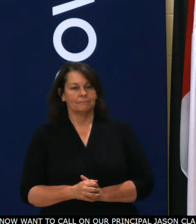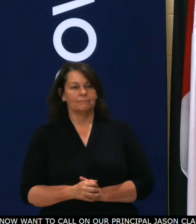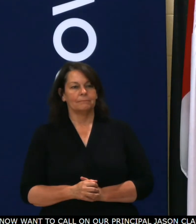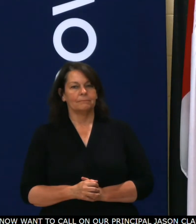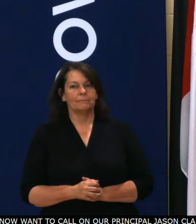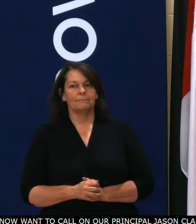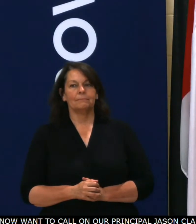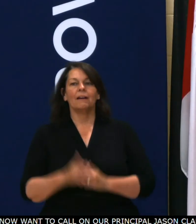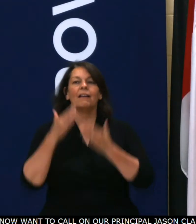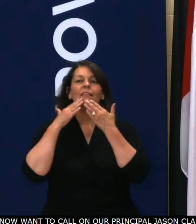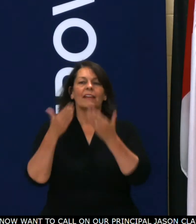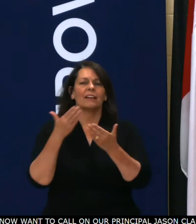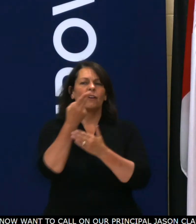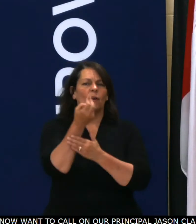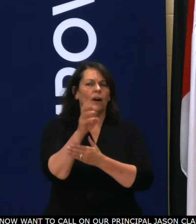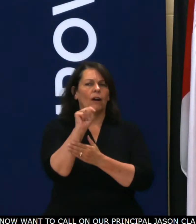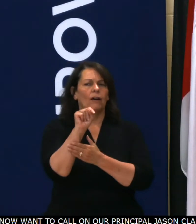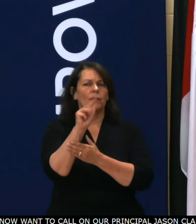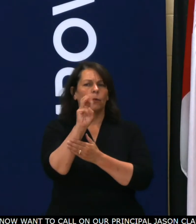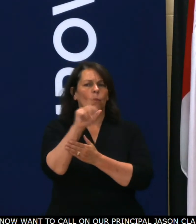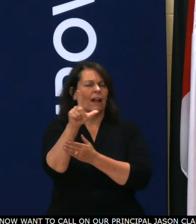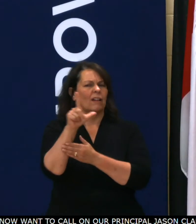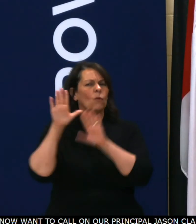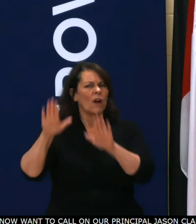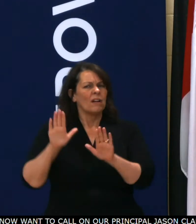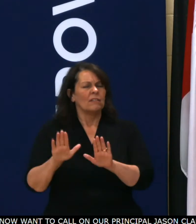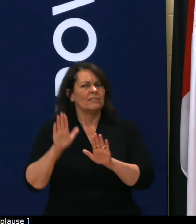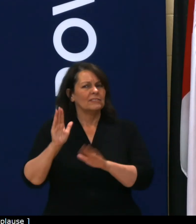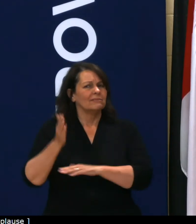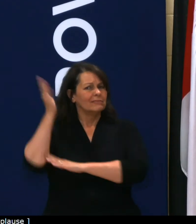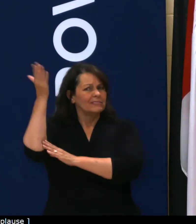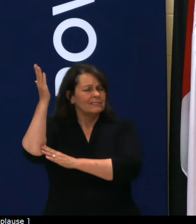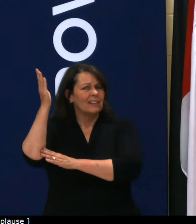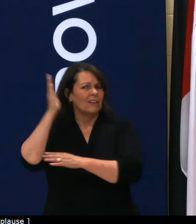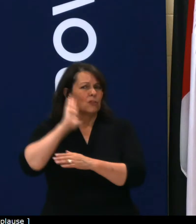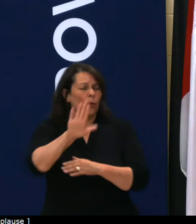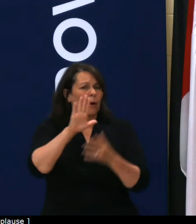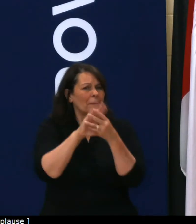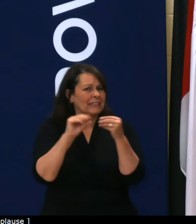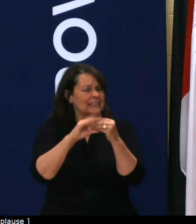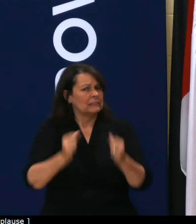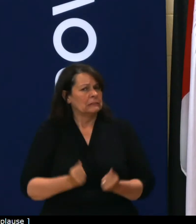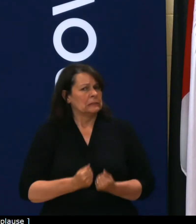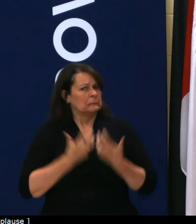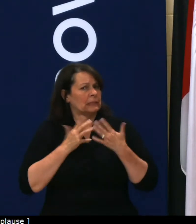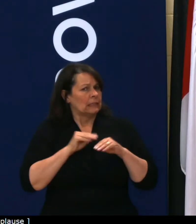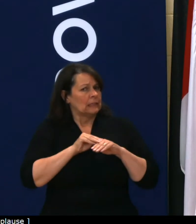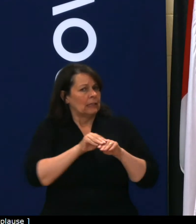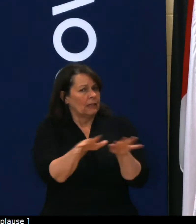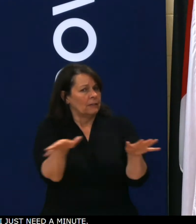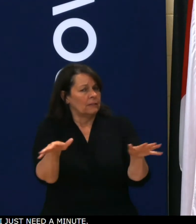Thank you, Hartwell, for that amazing, amazing speech, that inspirational message.